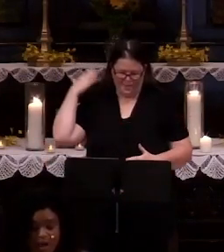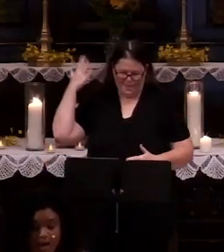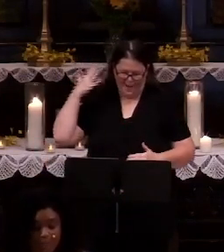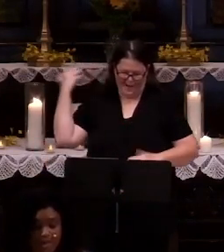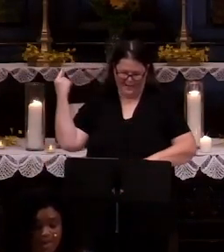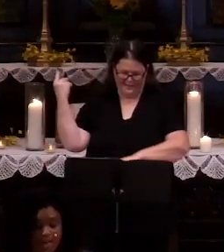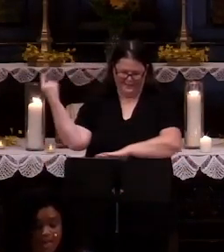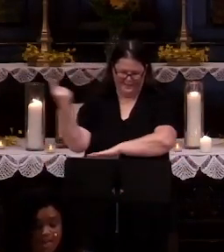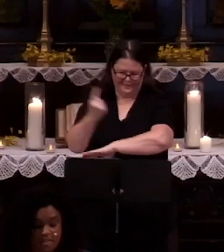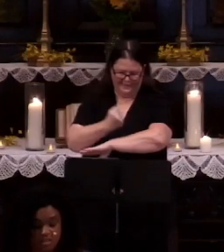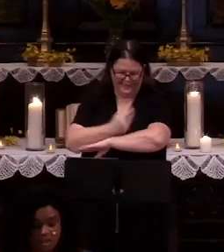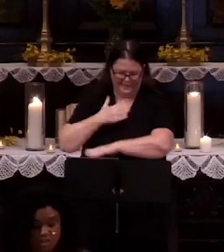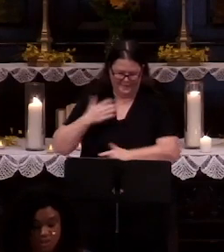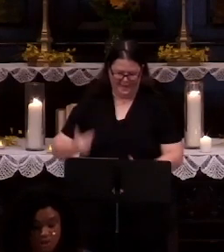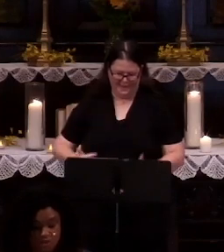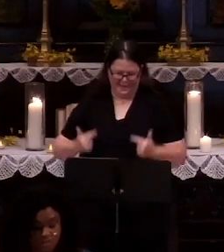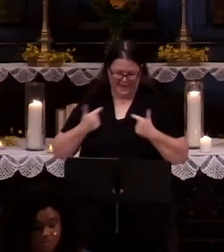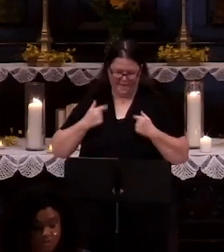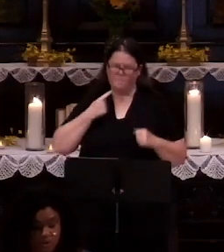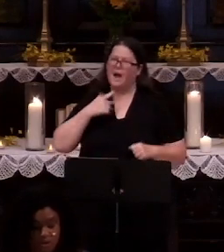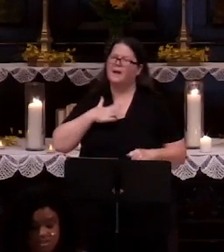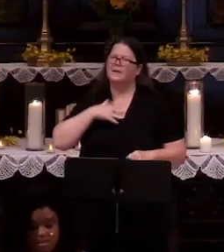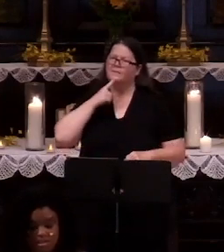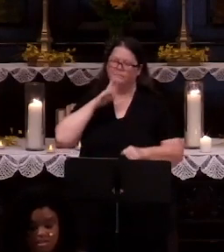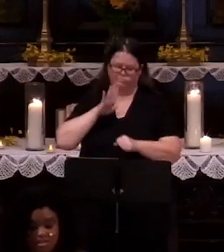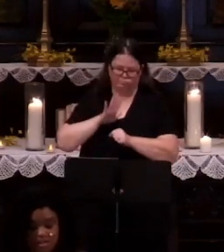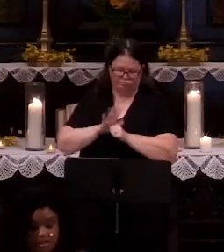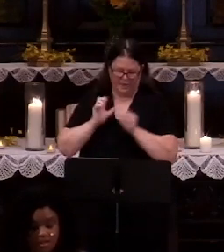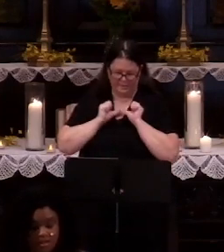my promise. Don't keep your